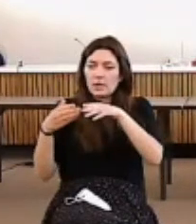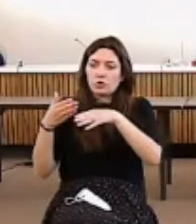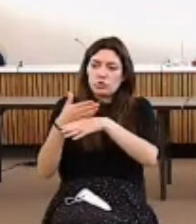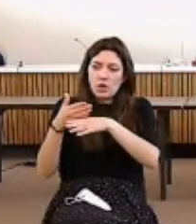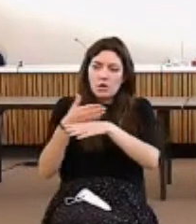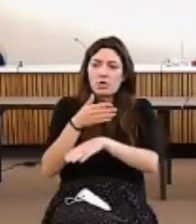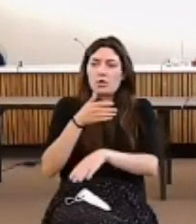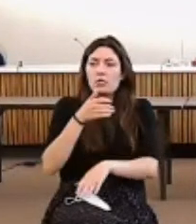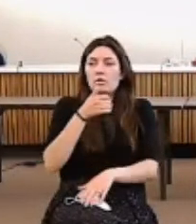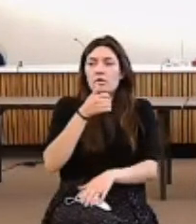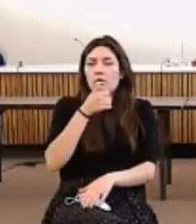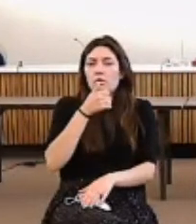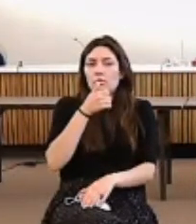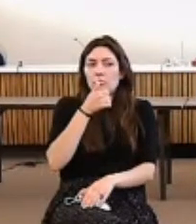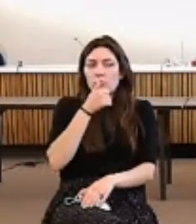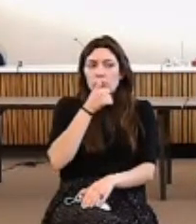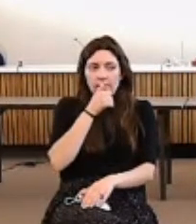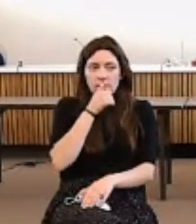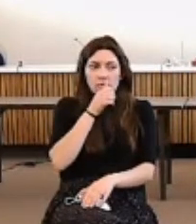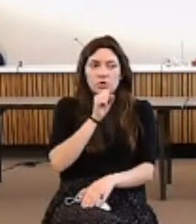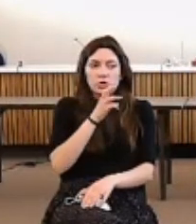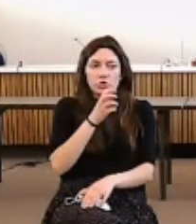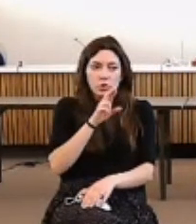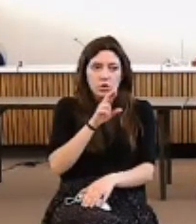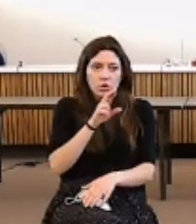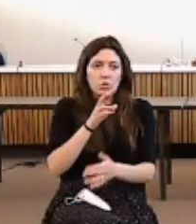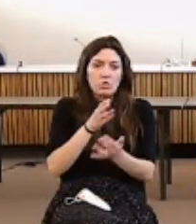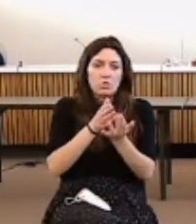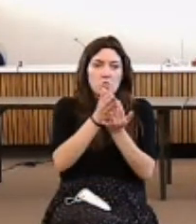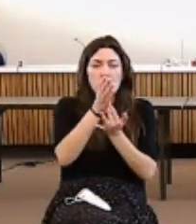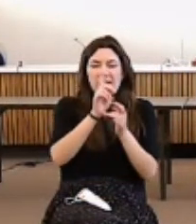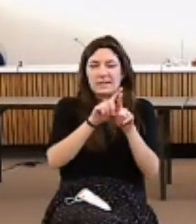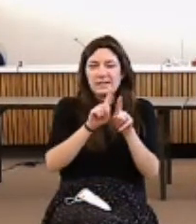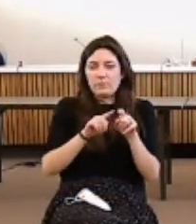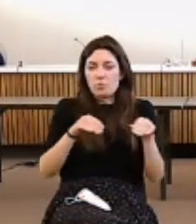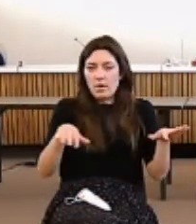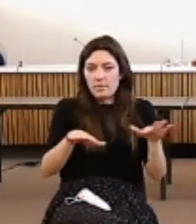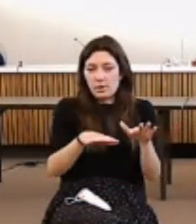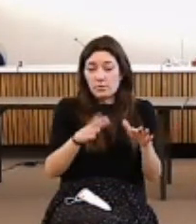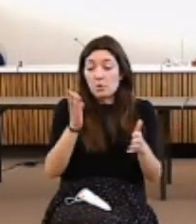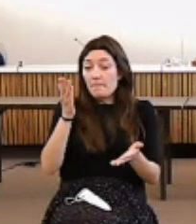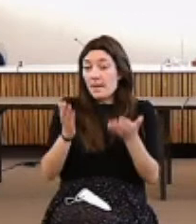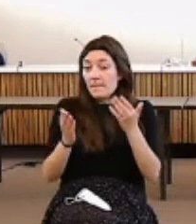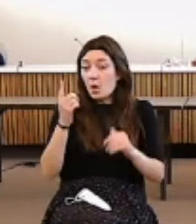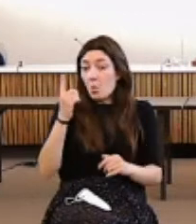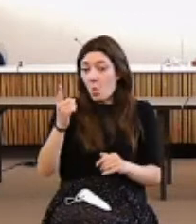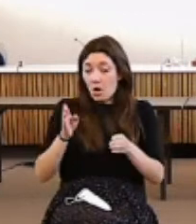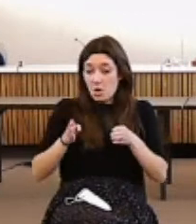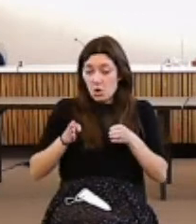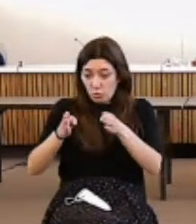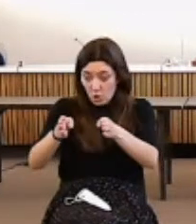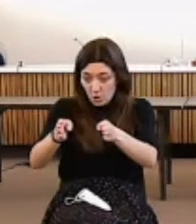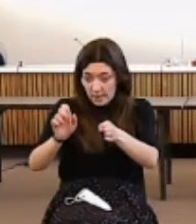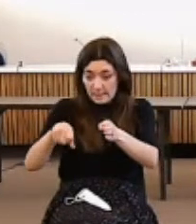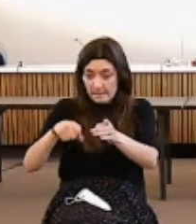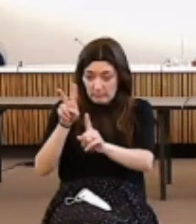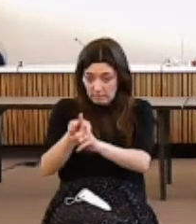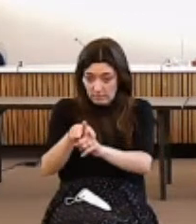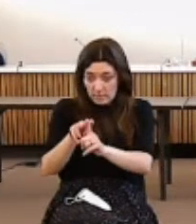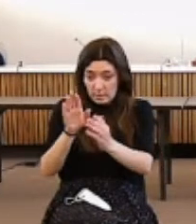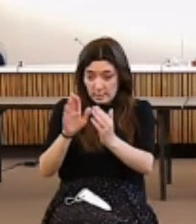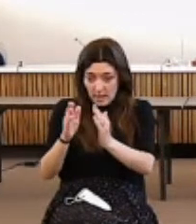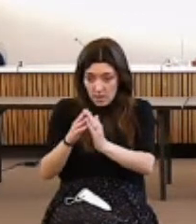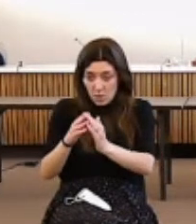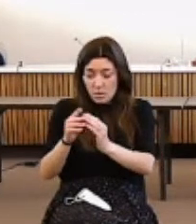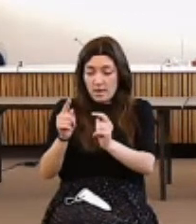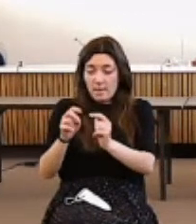So perhaps either one main trunk through our development could be dedicated to the town, and that could be extended further south.